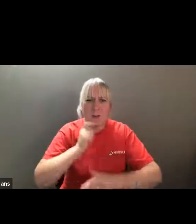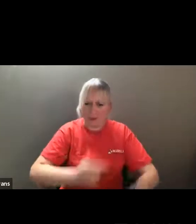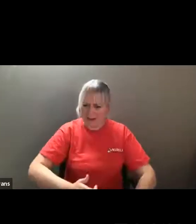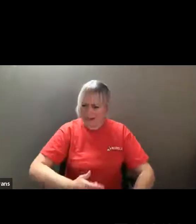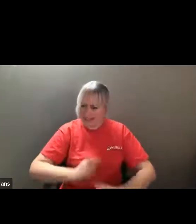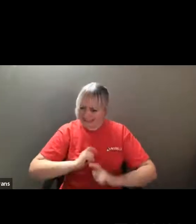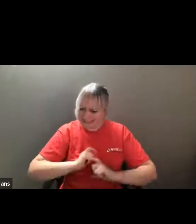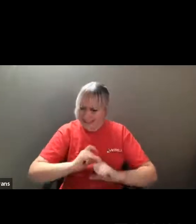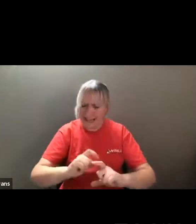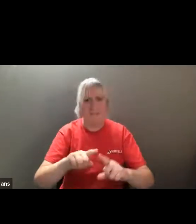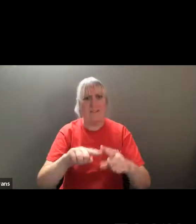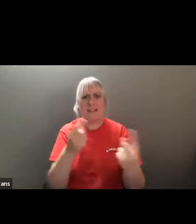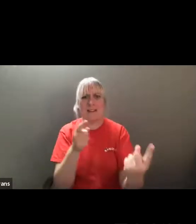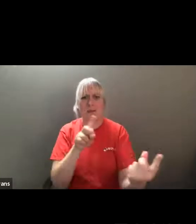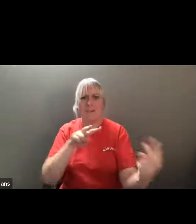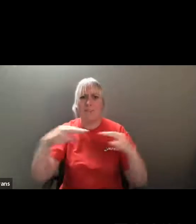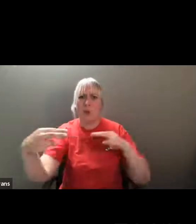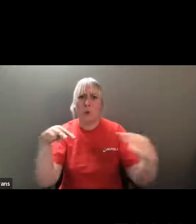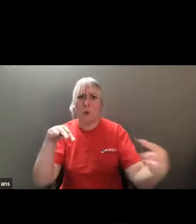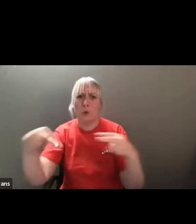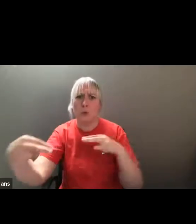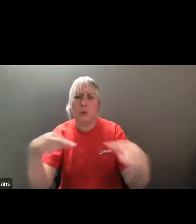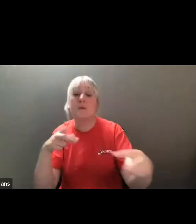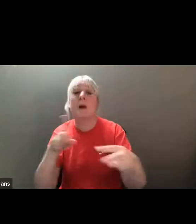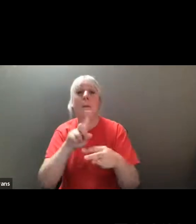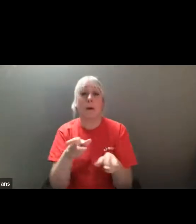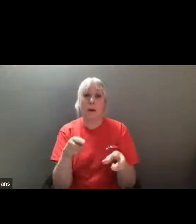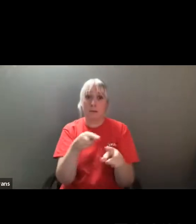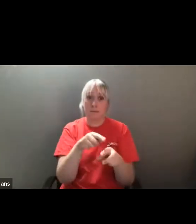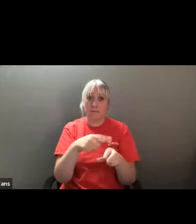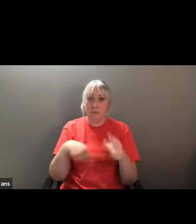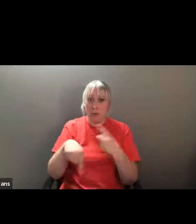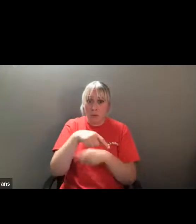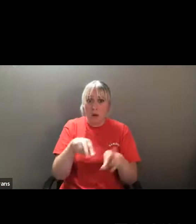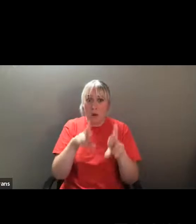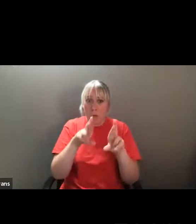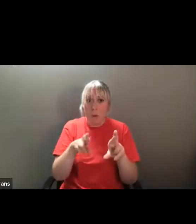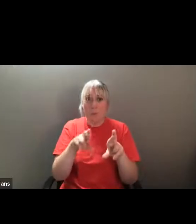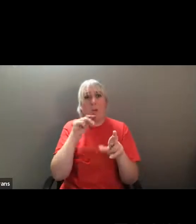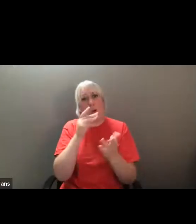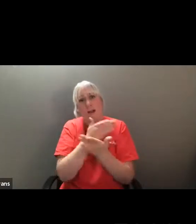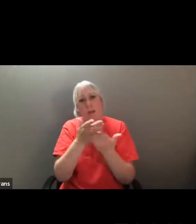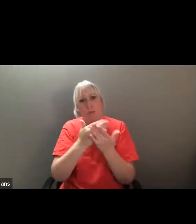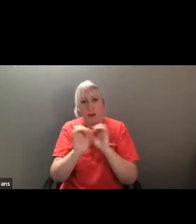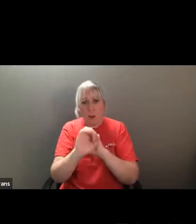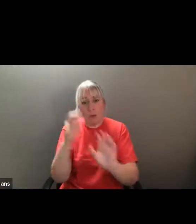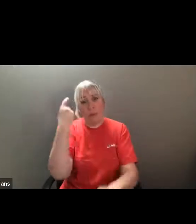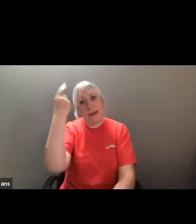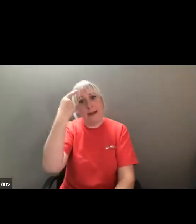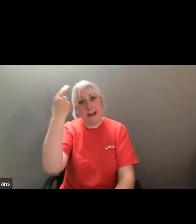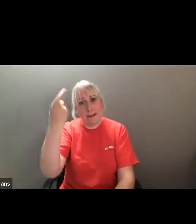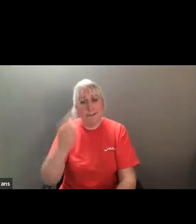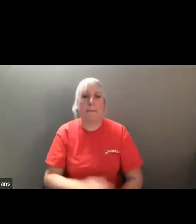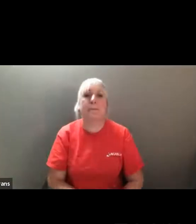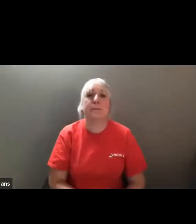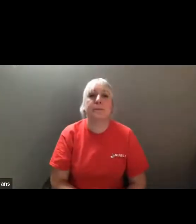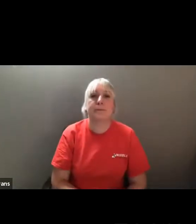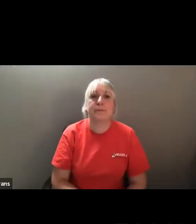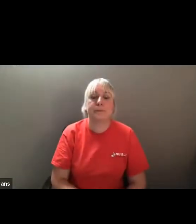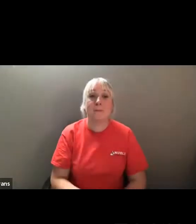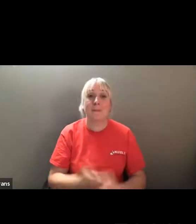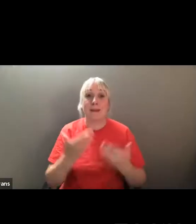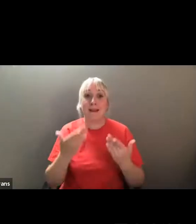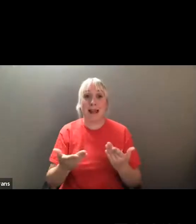the debate will provide useful additional information and viewpoints and help clarify thinking on the issues. So without further